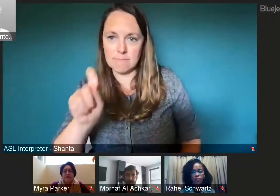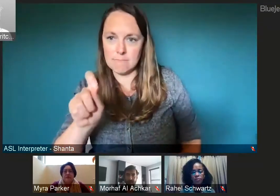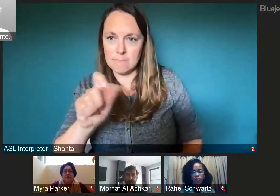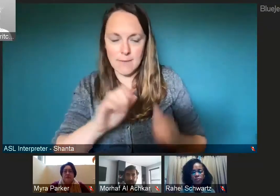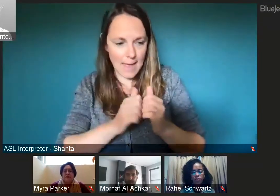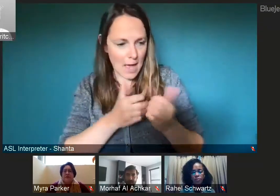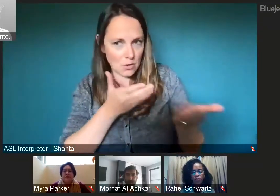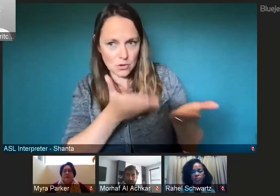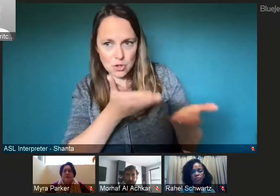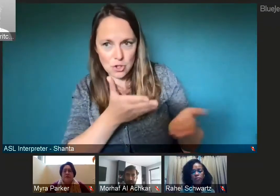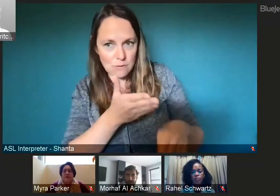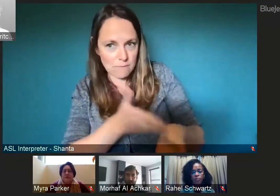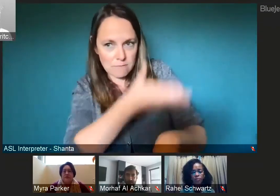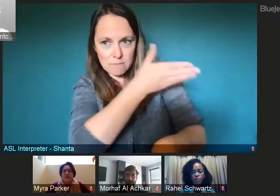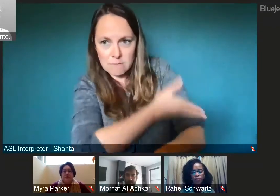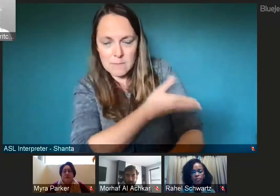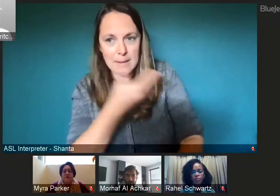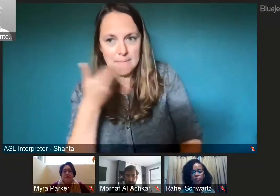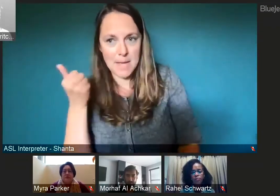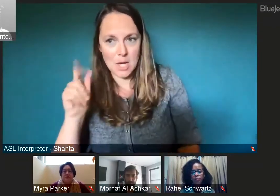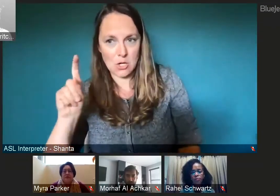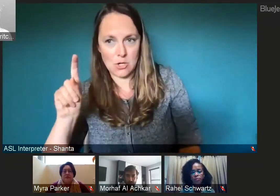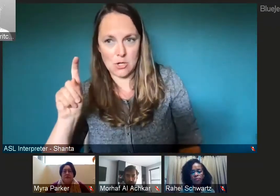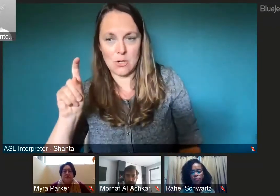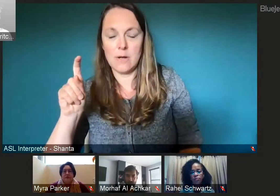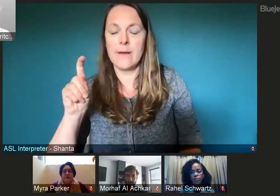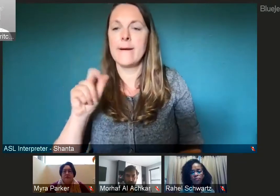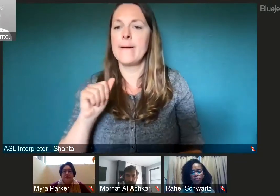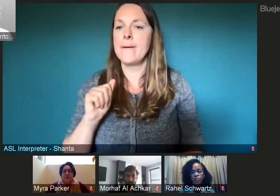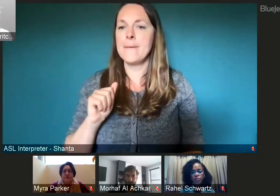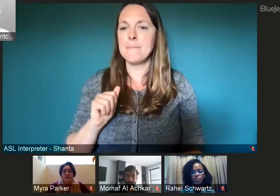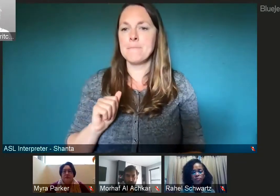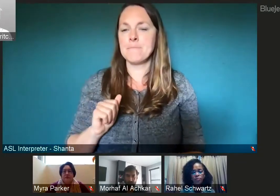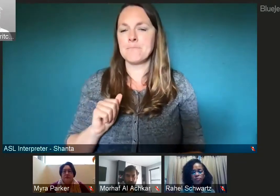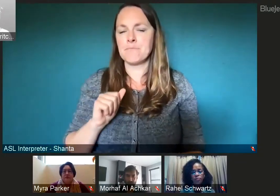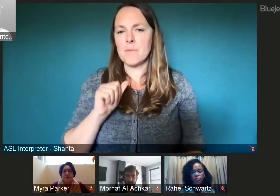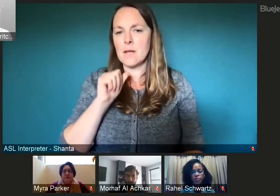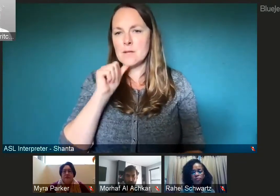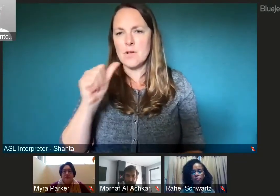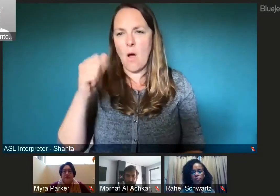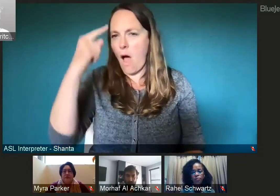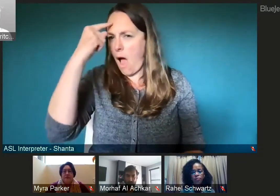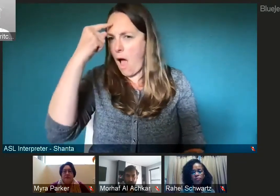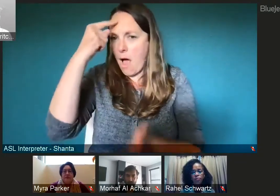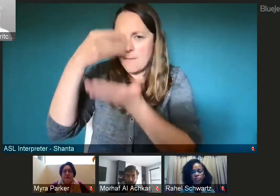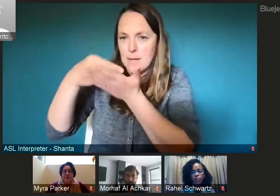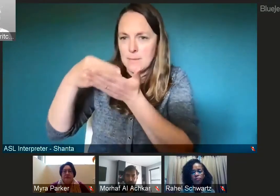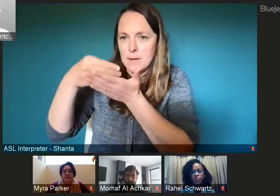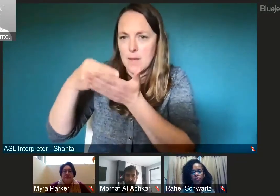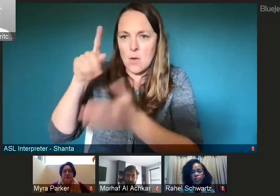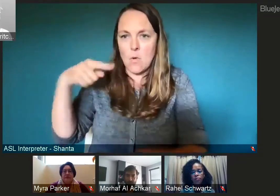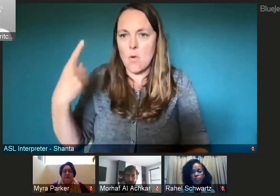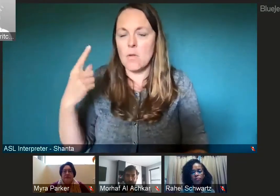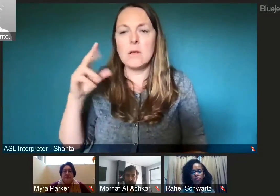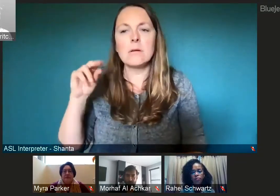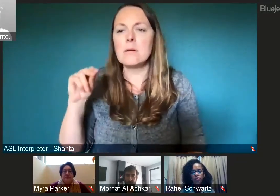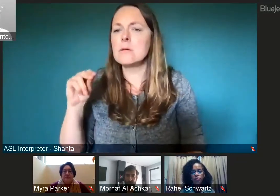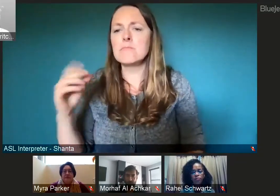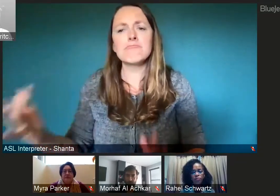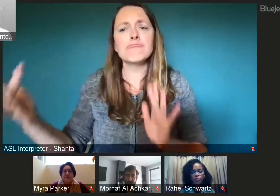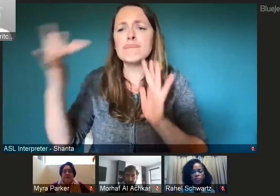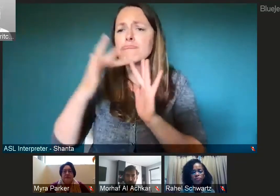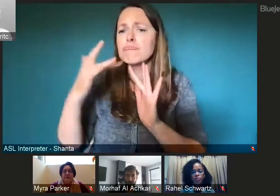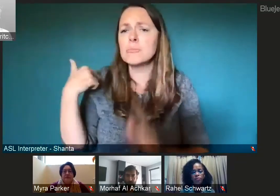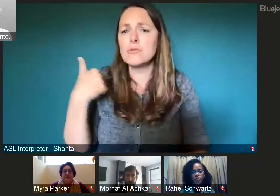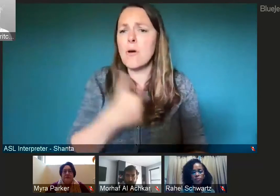this better? So don't think those kind of ways, and reach out. Don't be afraid to